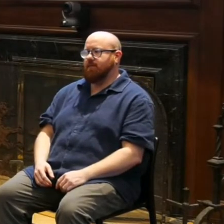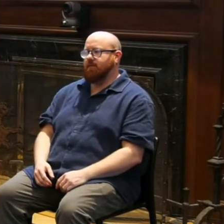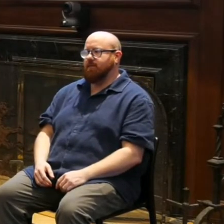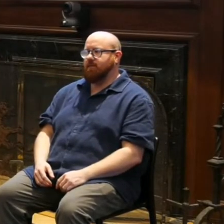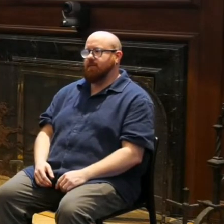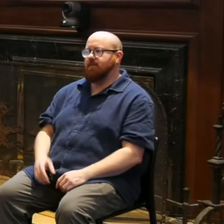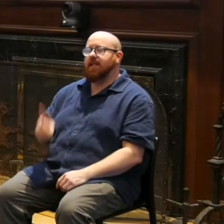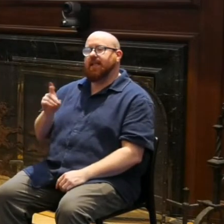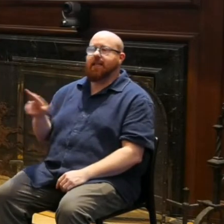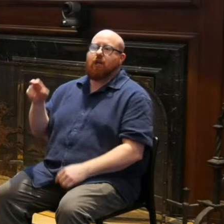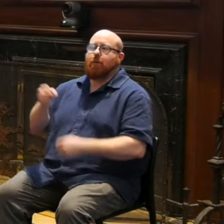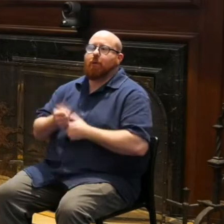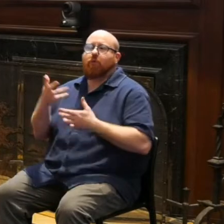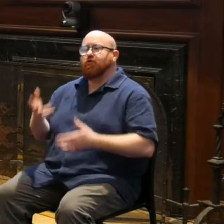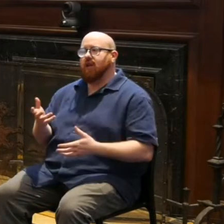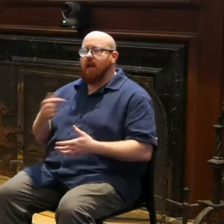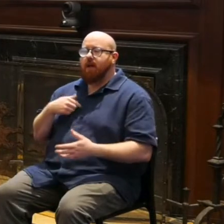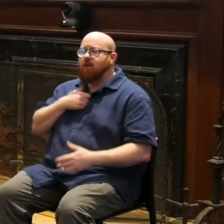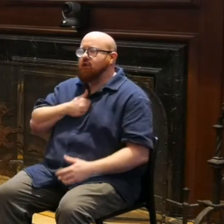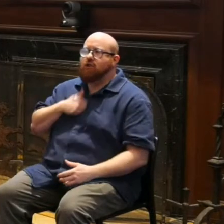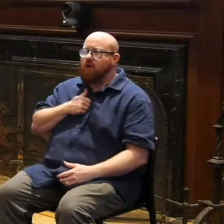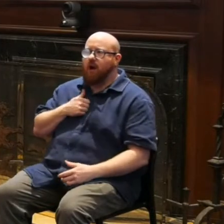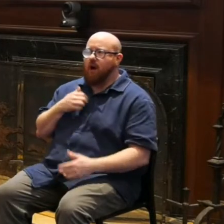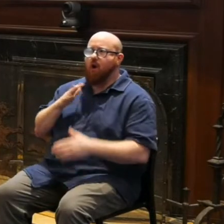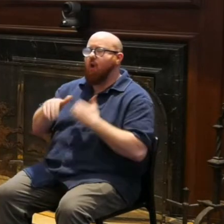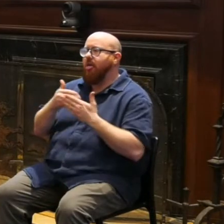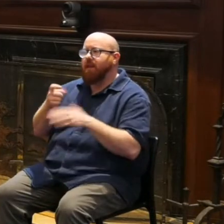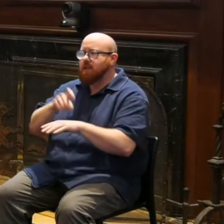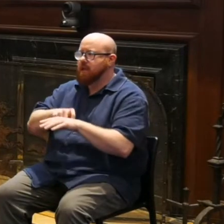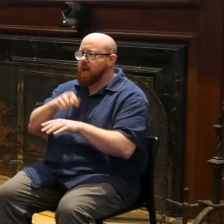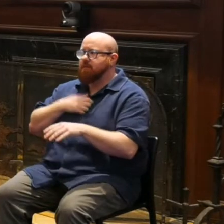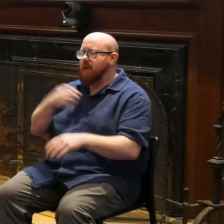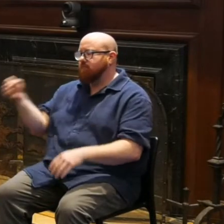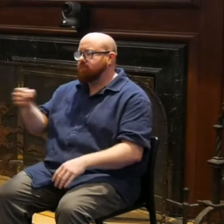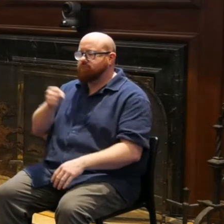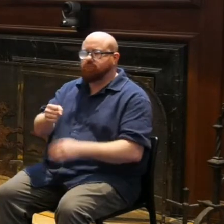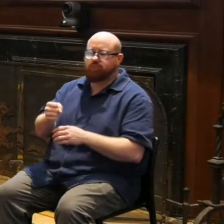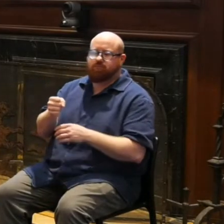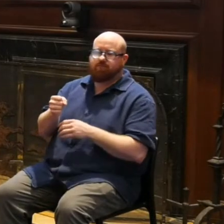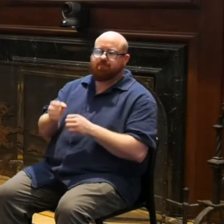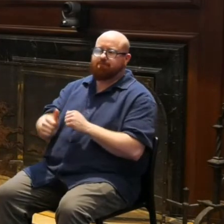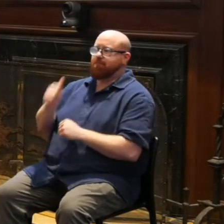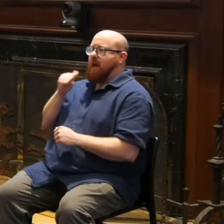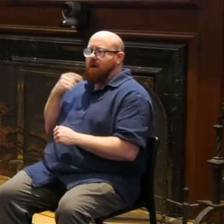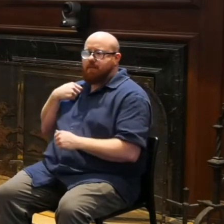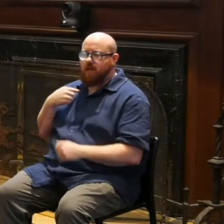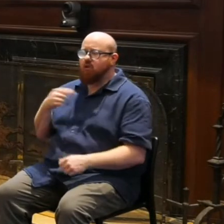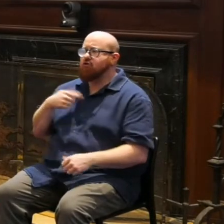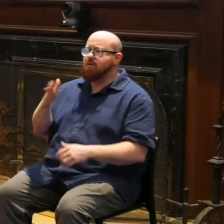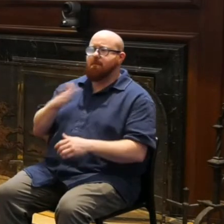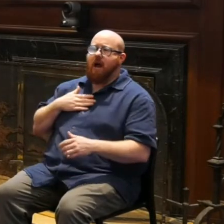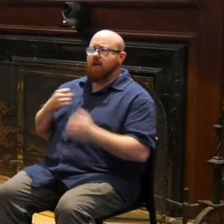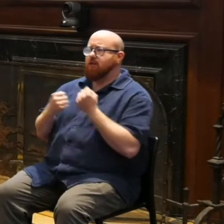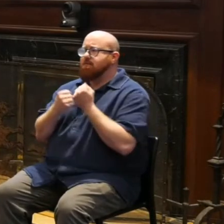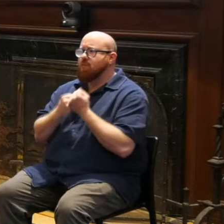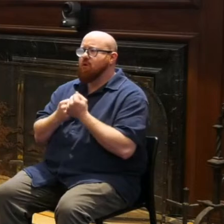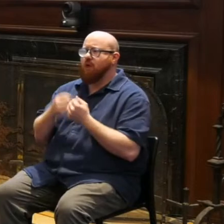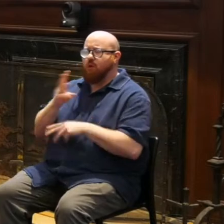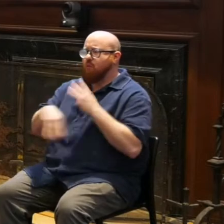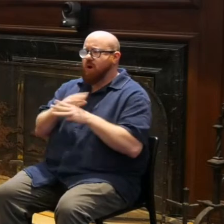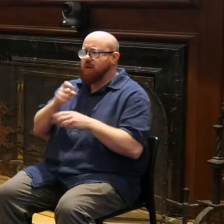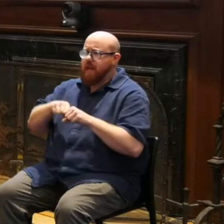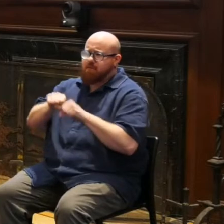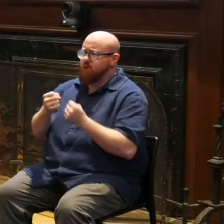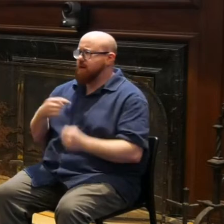Dear poetry, I'm sorry for those times I place you on the back burner. You are my backbone so the world can't break me. You are